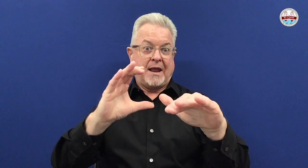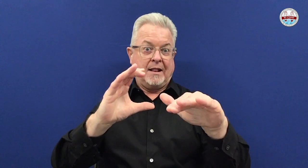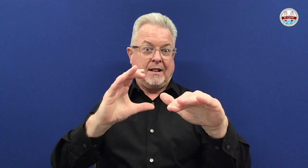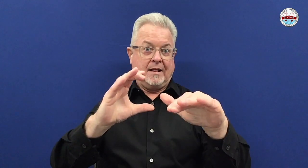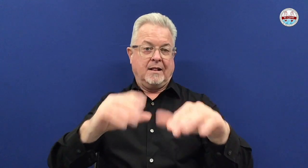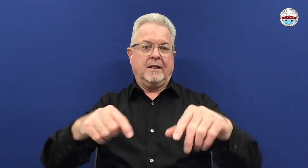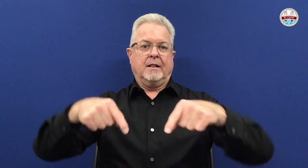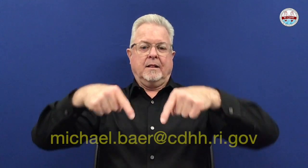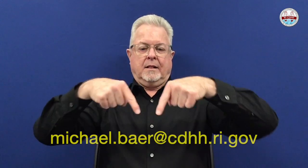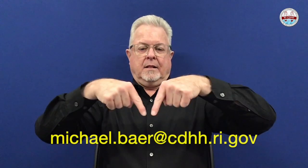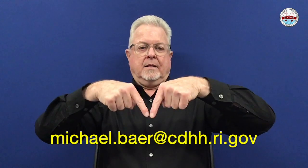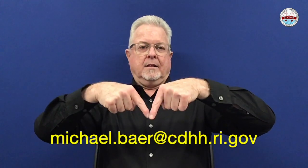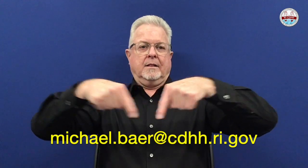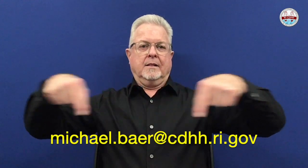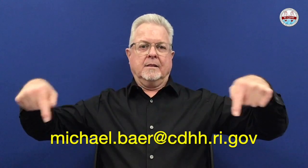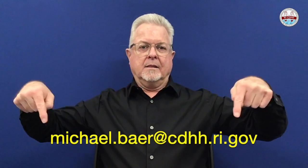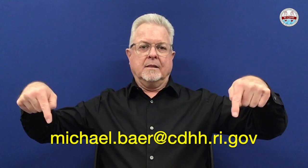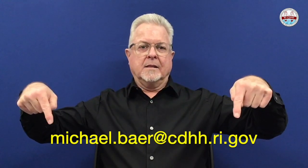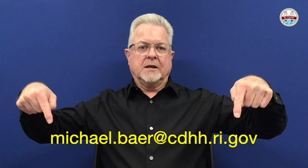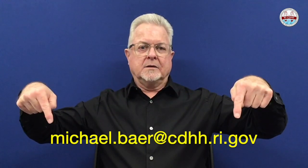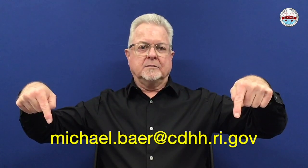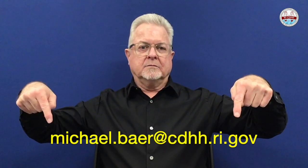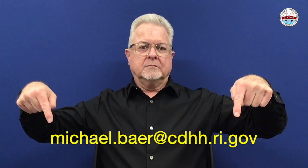And my email is also right here